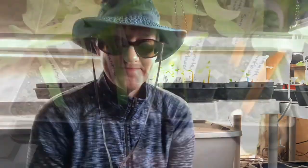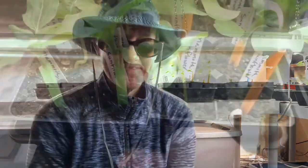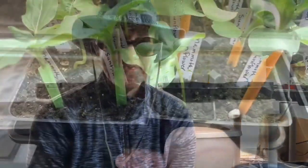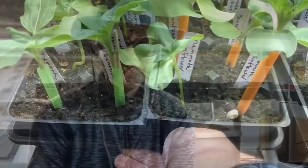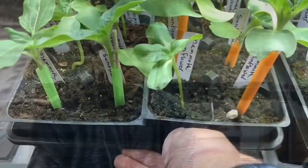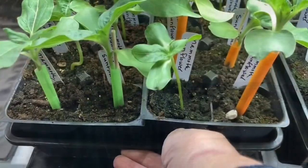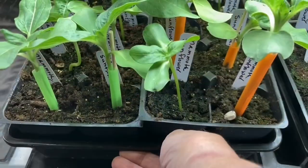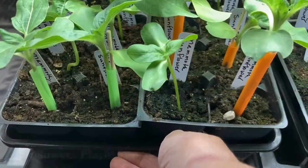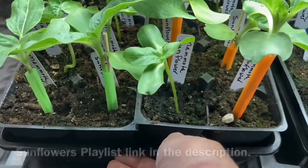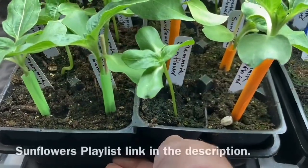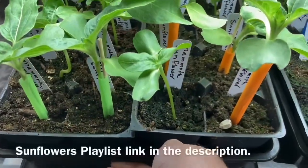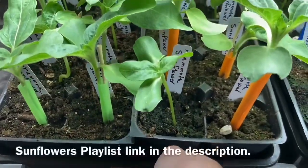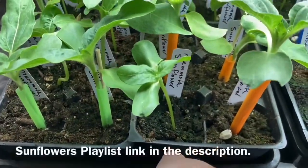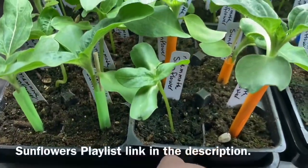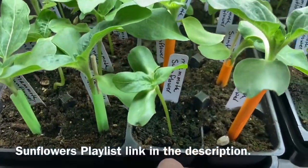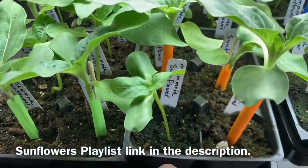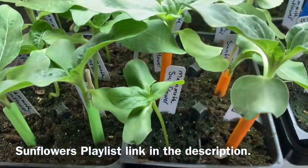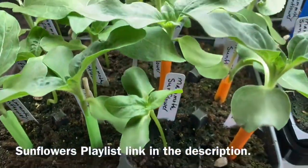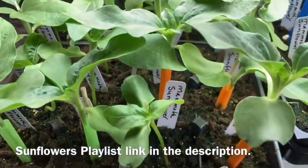3 days.